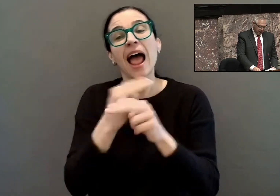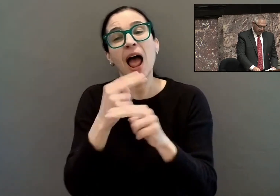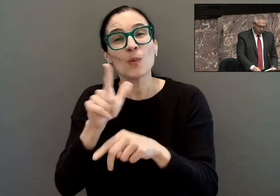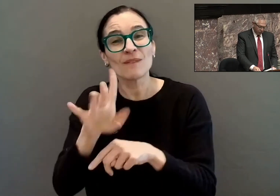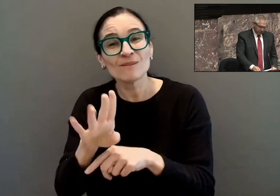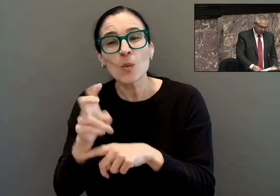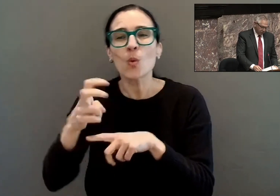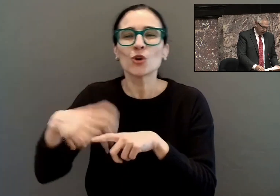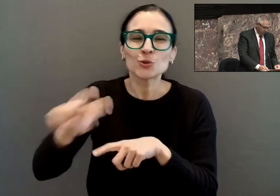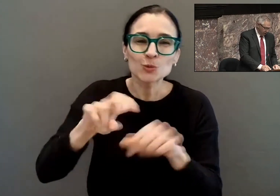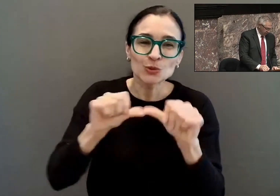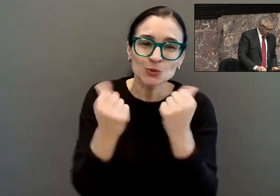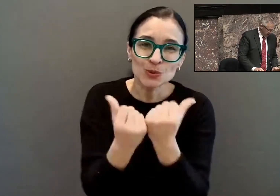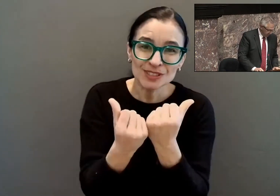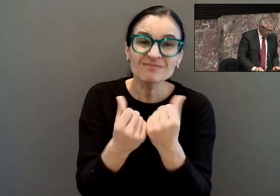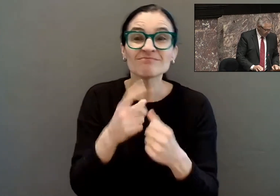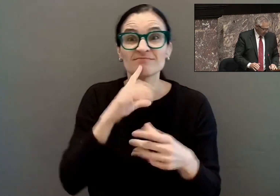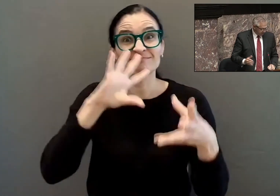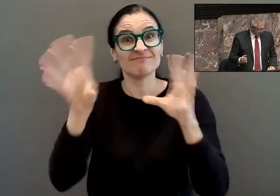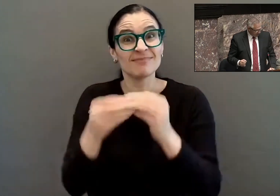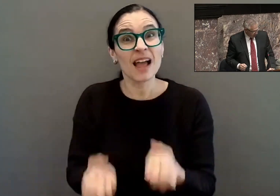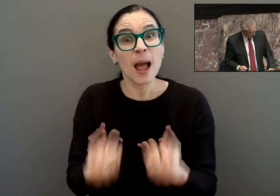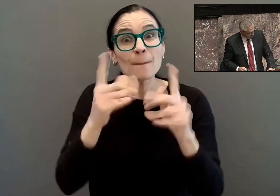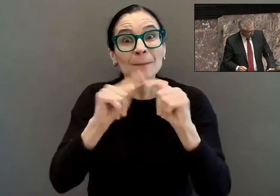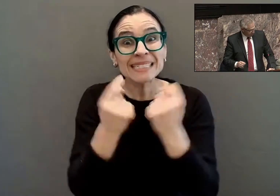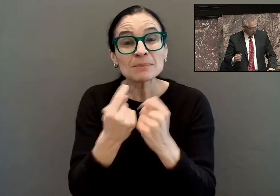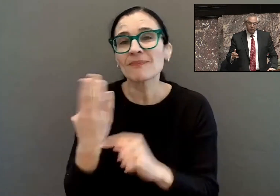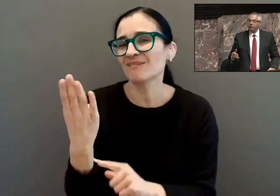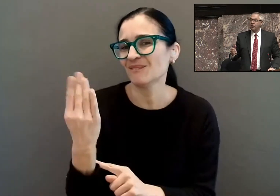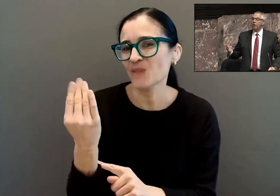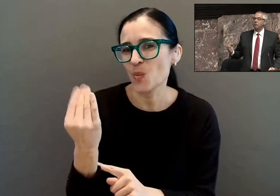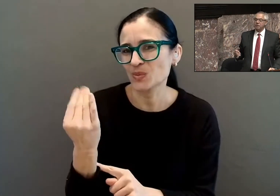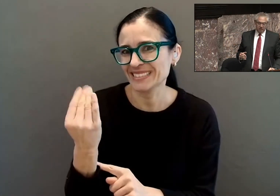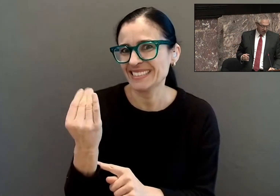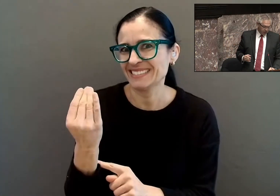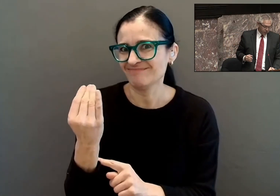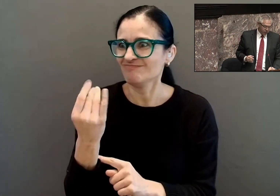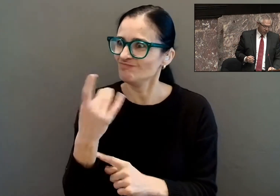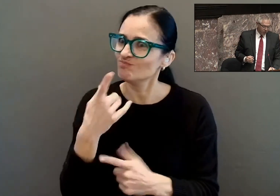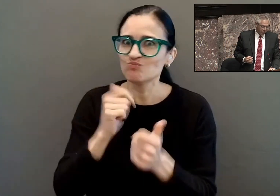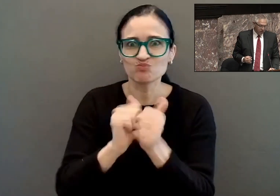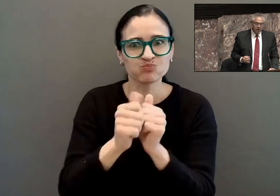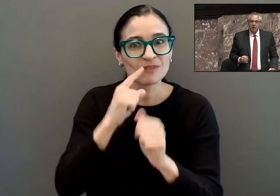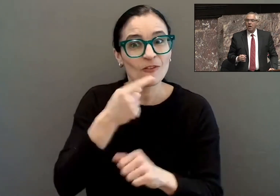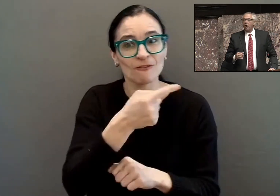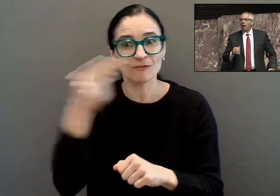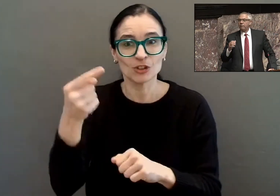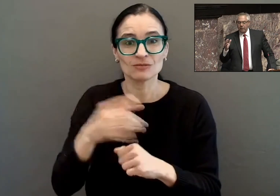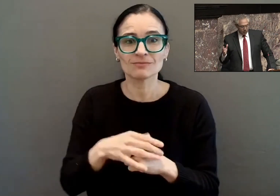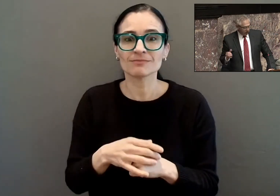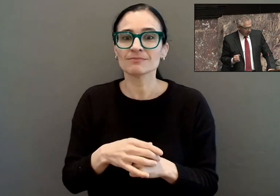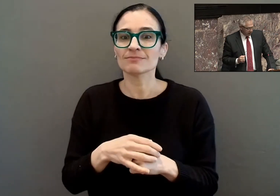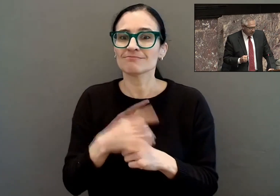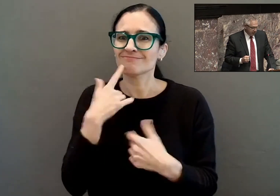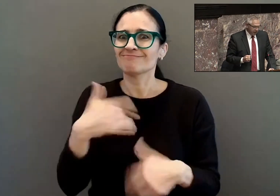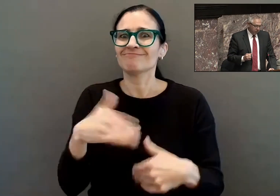place. Of course, it's quite an honor to have the fastest team or the most beautiful outhouse in Caribou-Chilcotin. On February 19th,